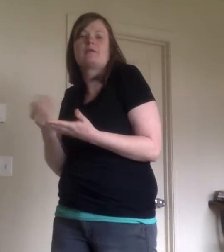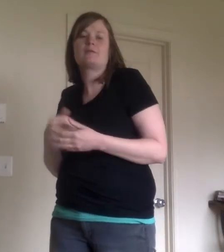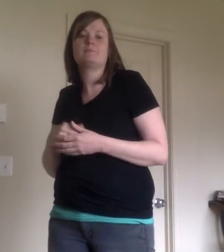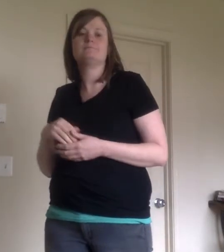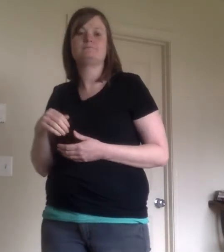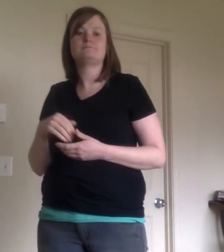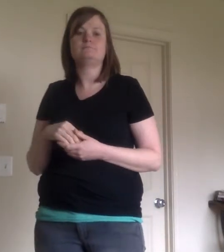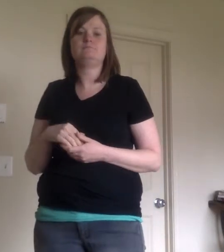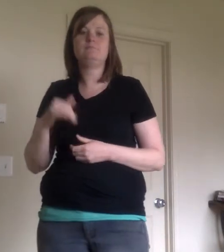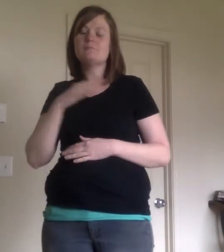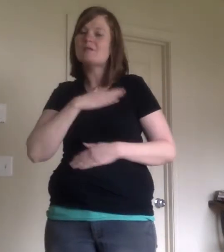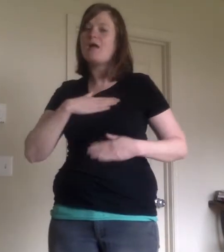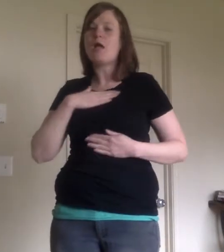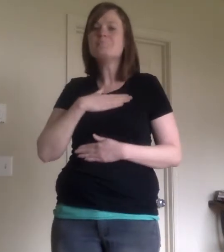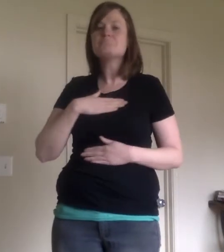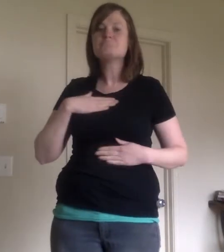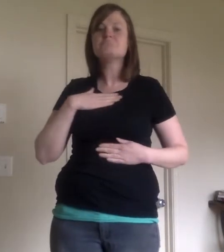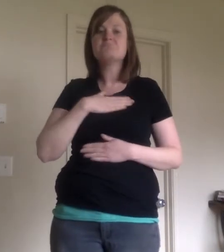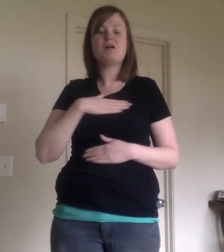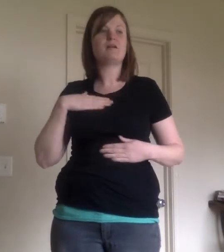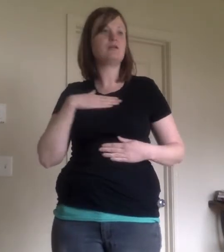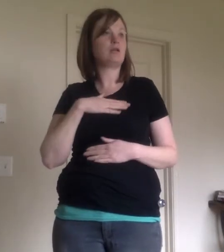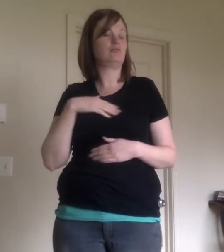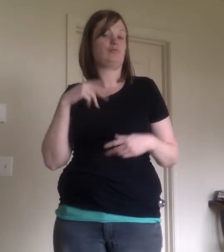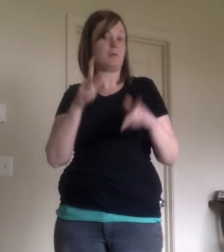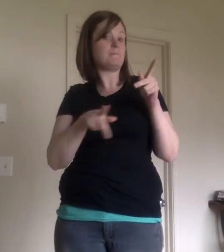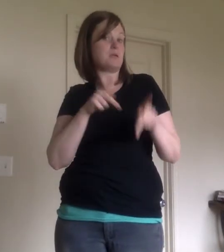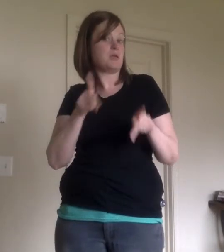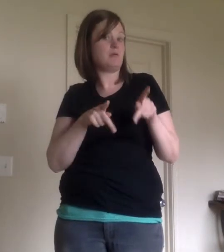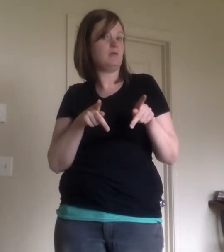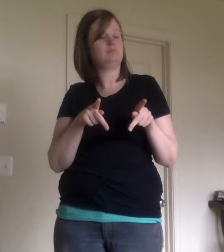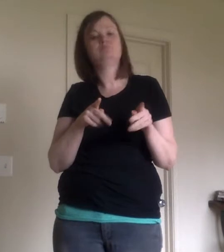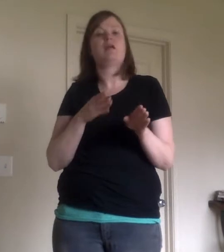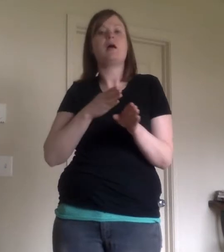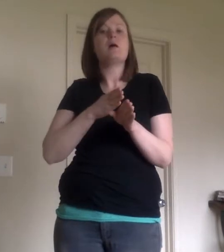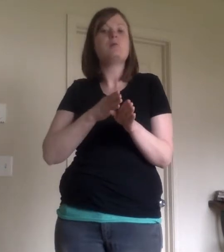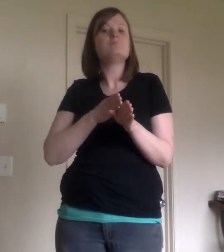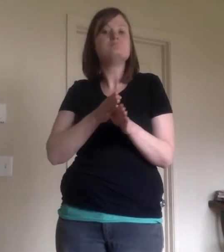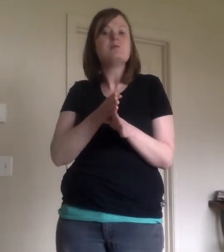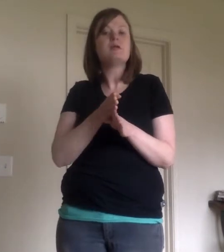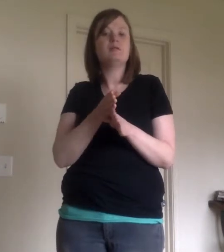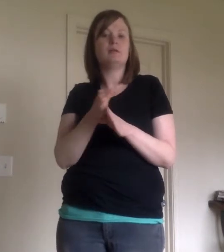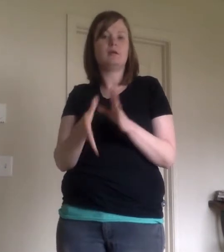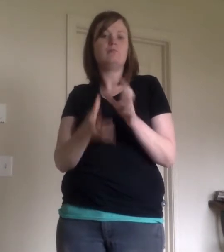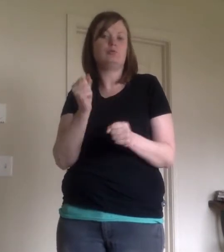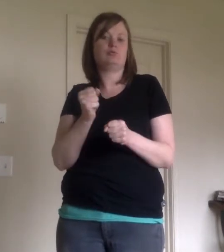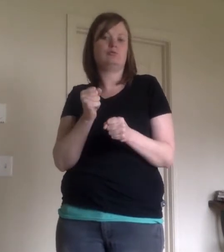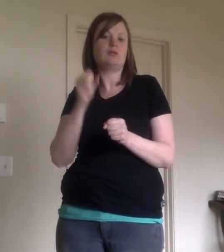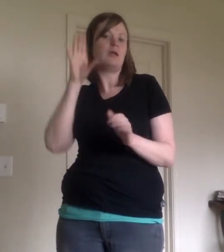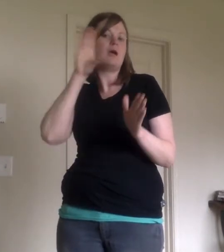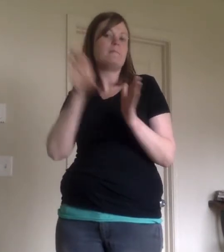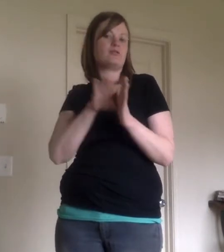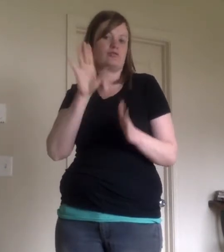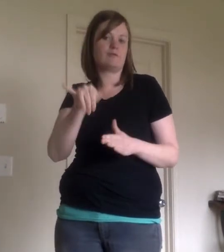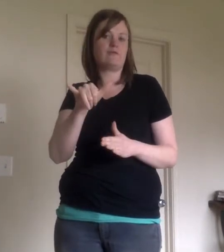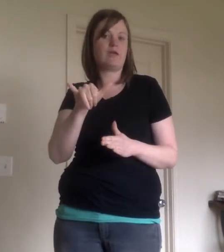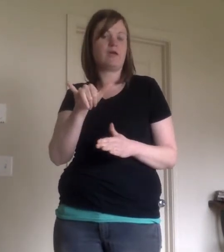Really, I enjoy shooting people. I mainly photograph my friends, and I'm very intrigued by human emotions,